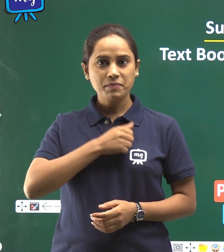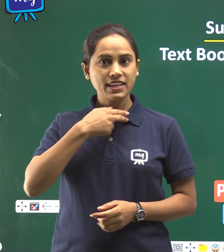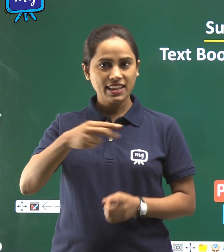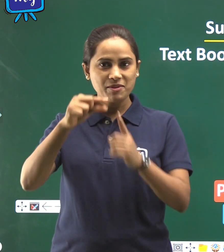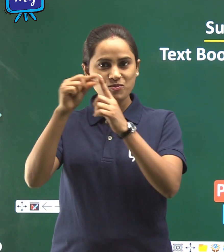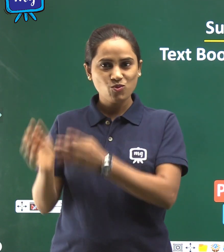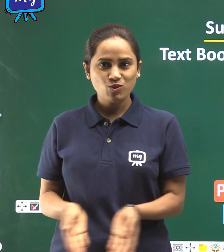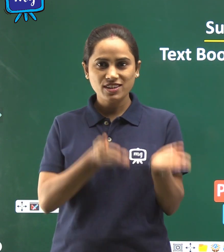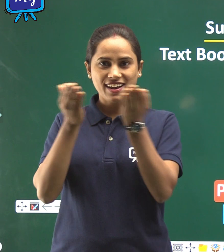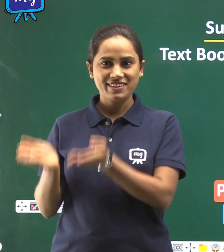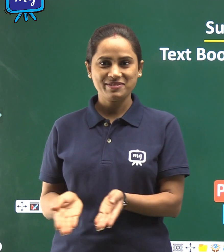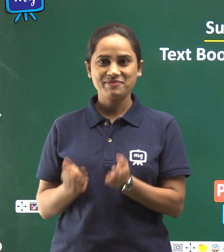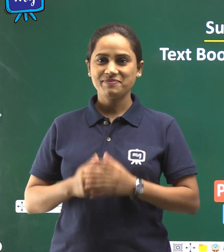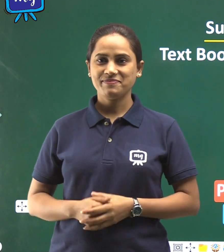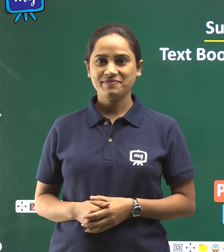Pareva.